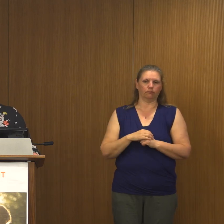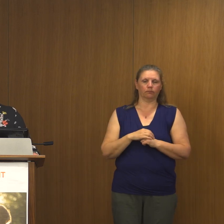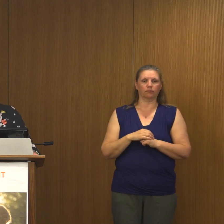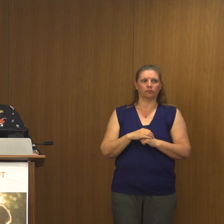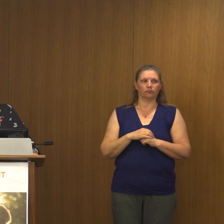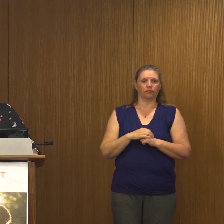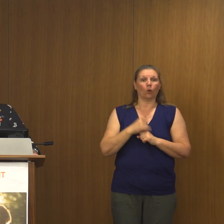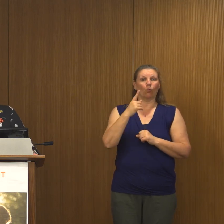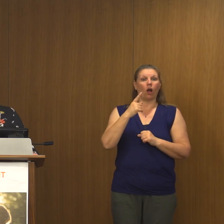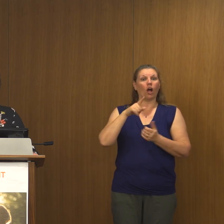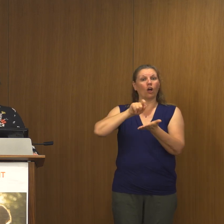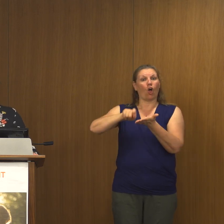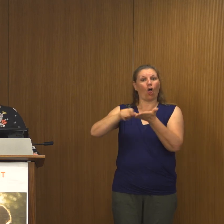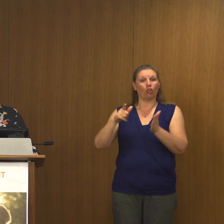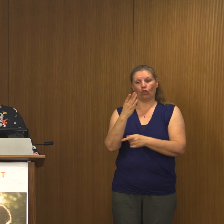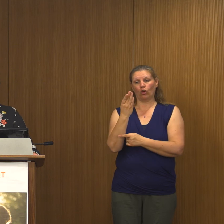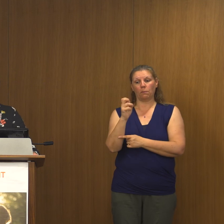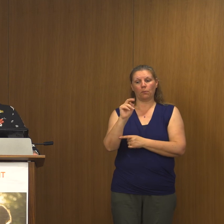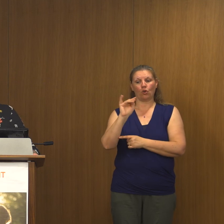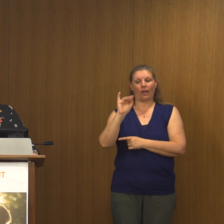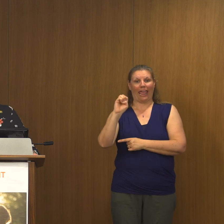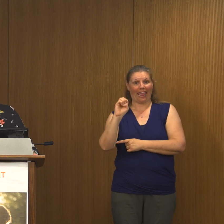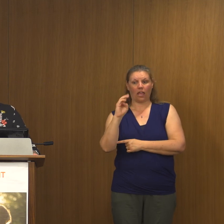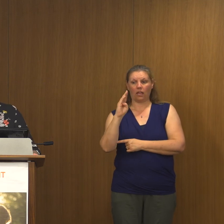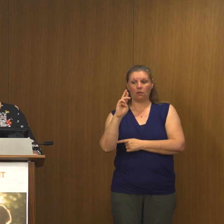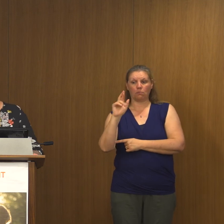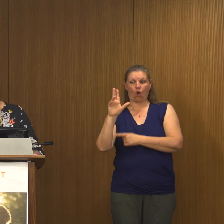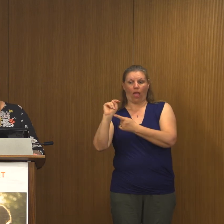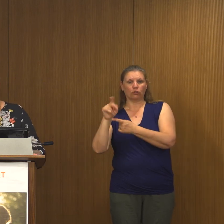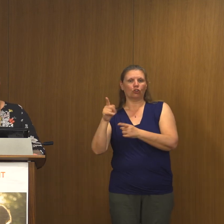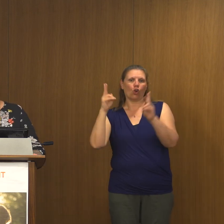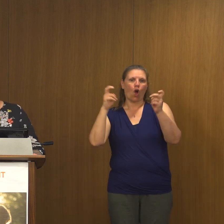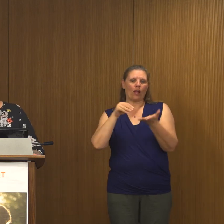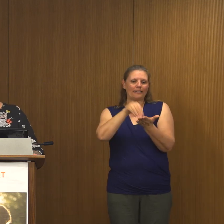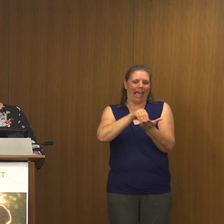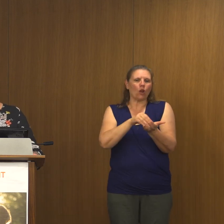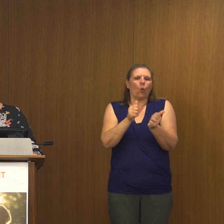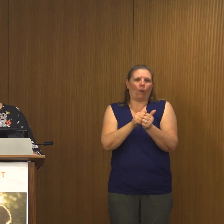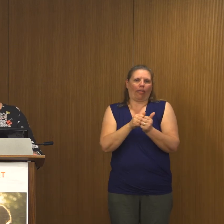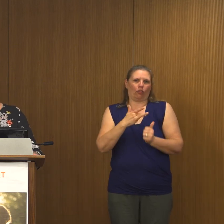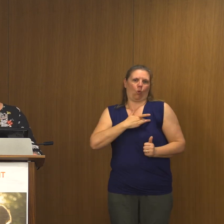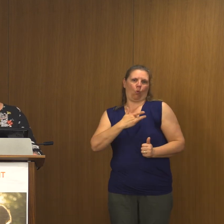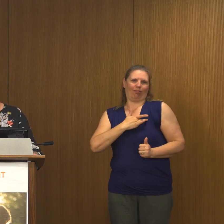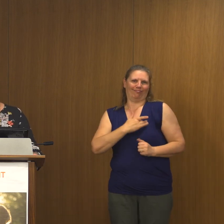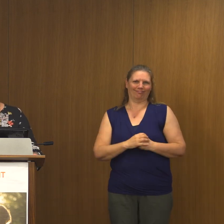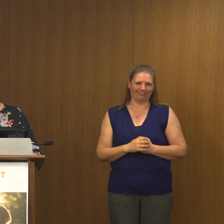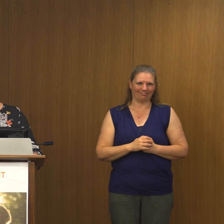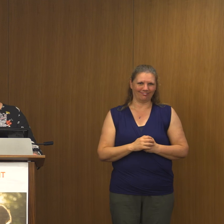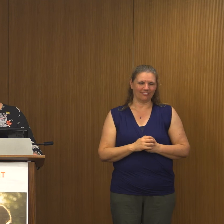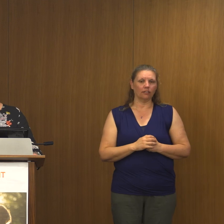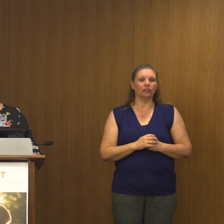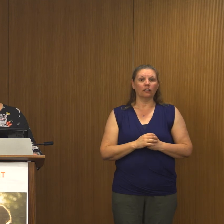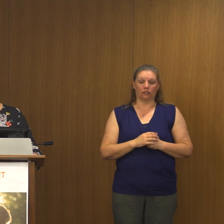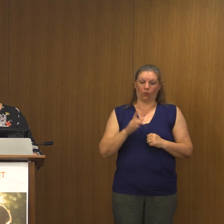author Brené Brown, in fact, she considers them to be data with a soul. And at the heart of these stories, we have seen the